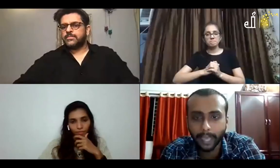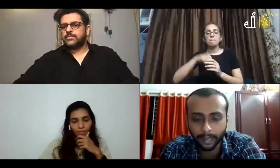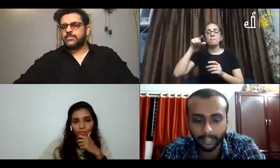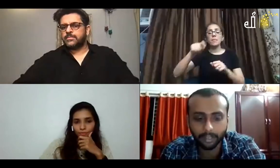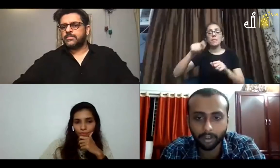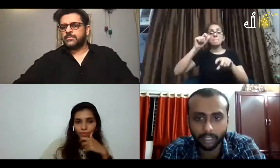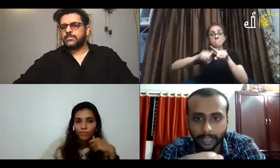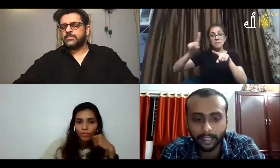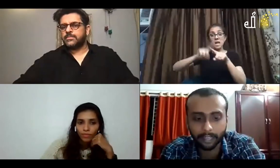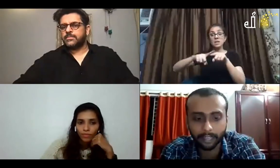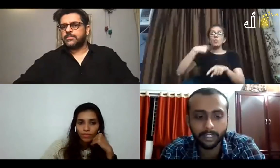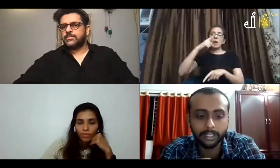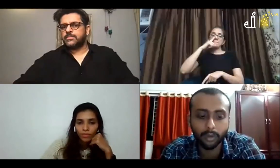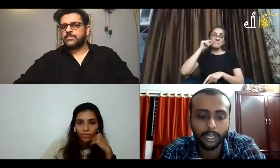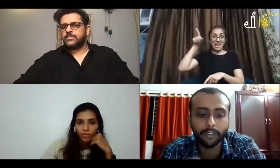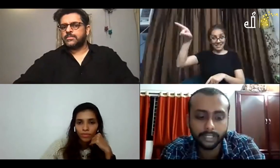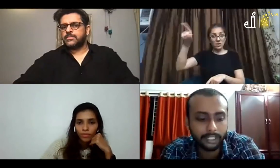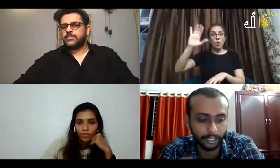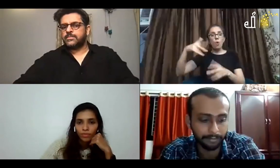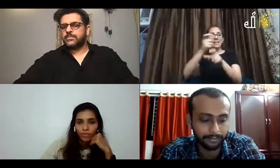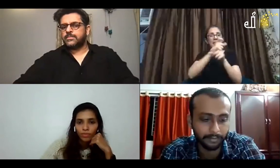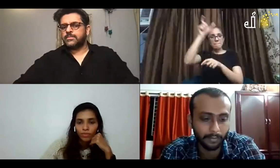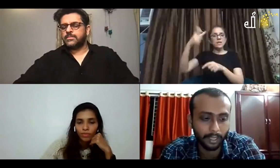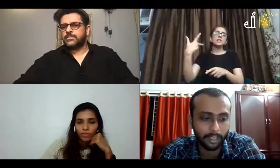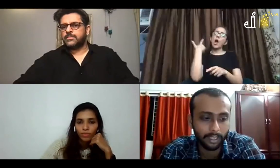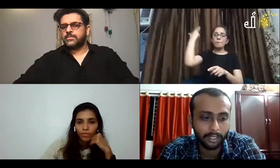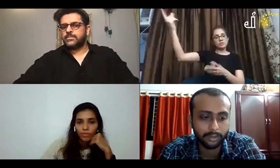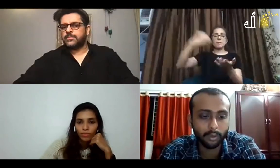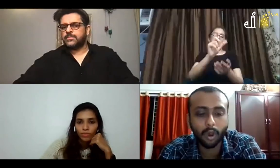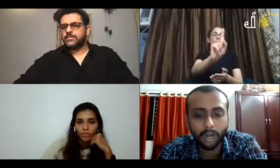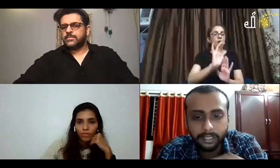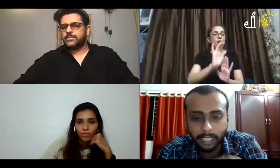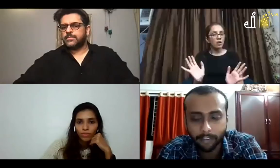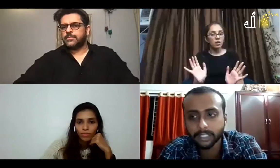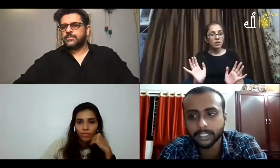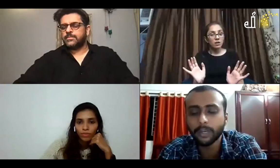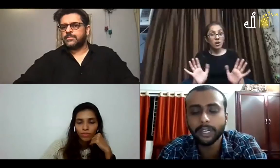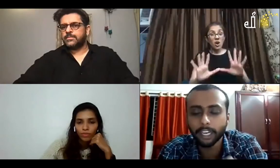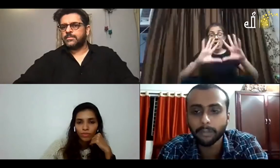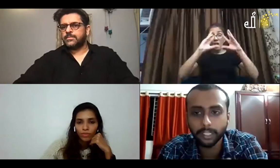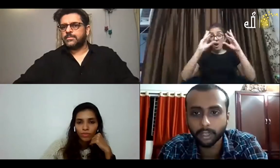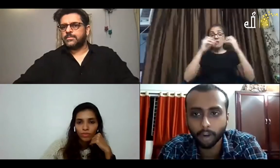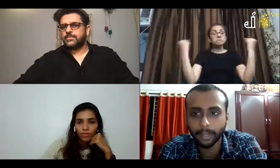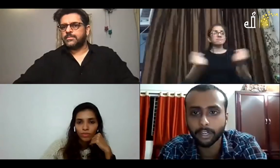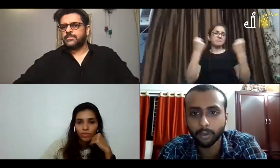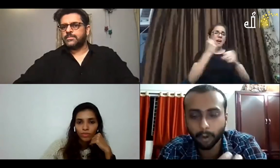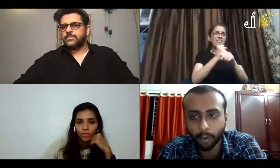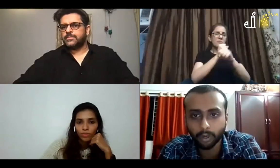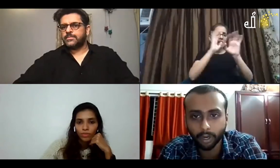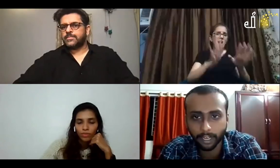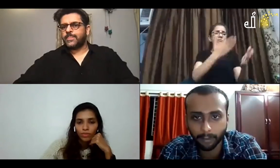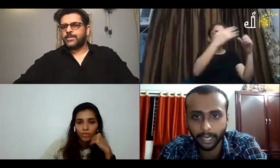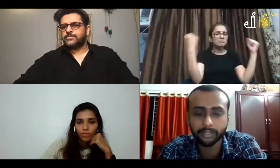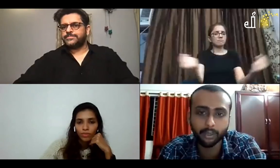by the parent or the caregiver is only for the surgery. So all these efforts have been taken by the government to